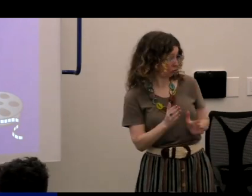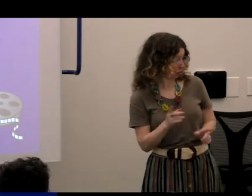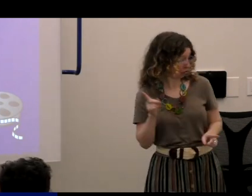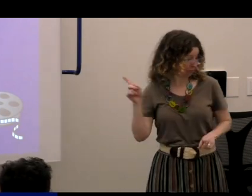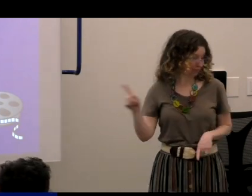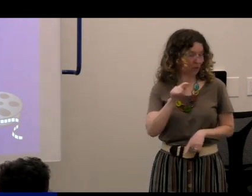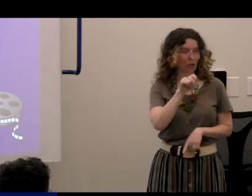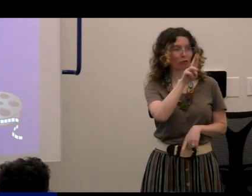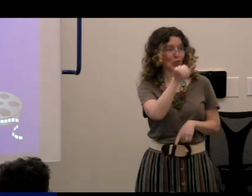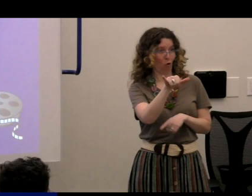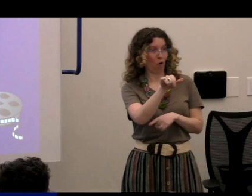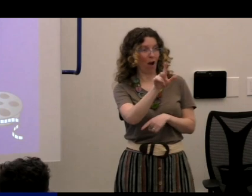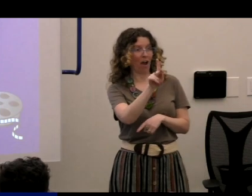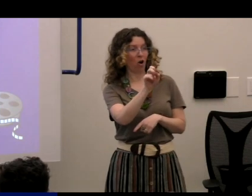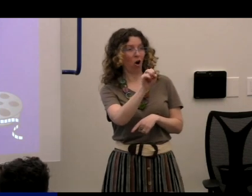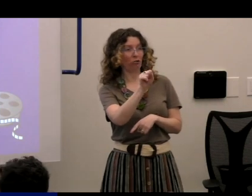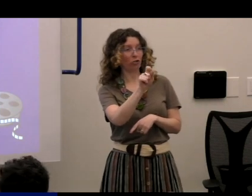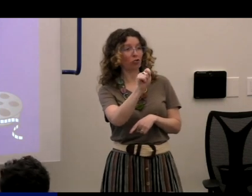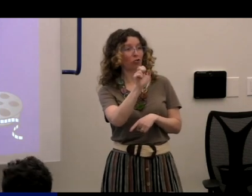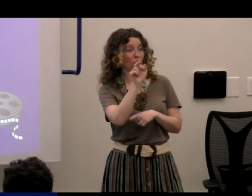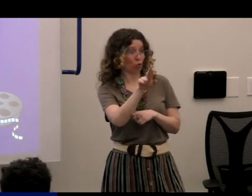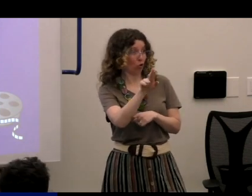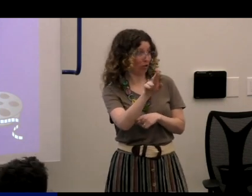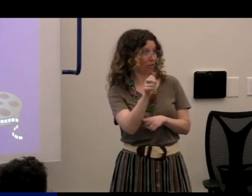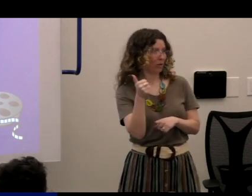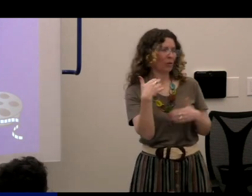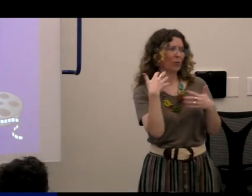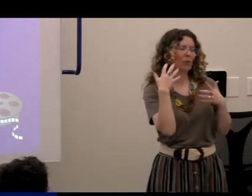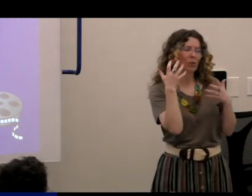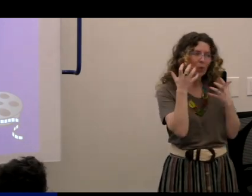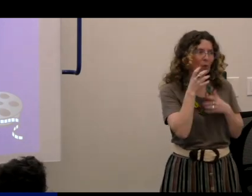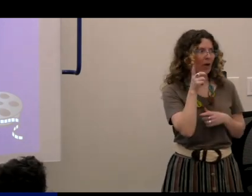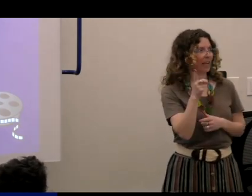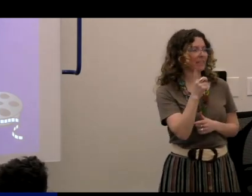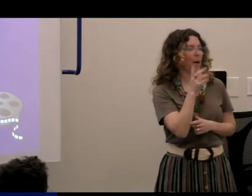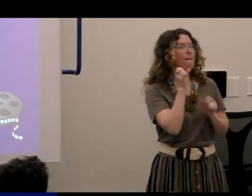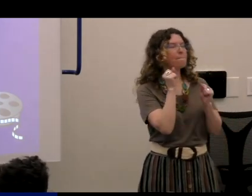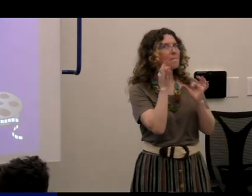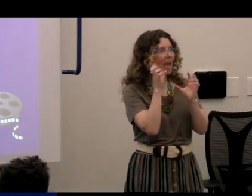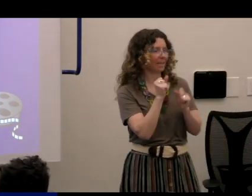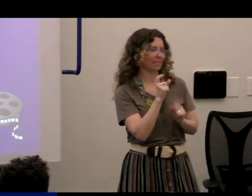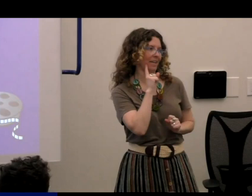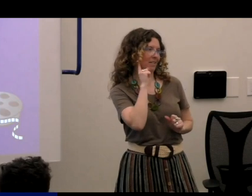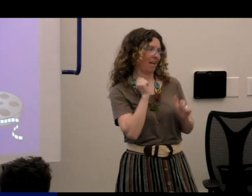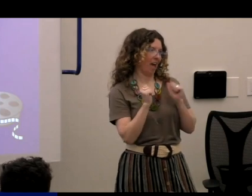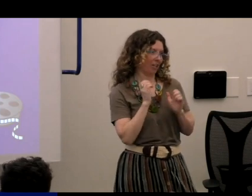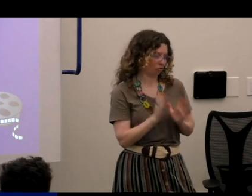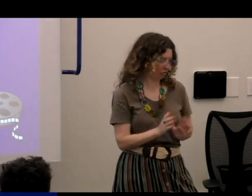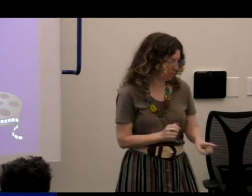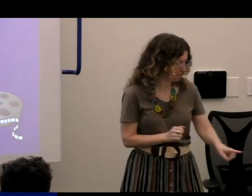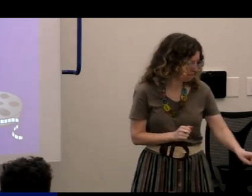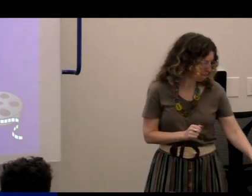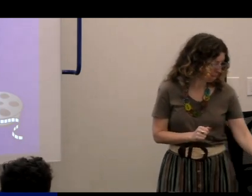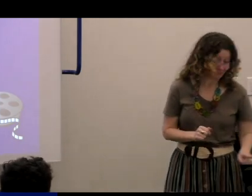The best supporting actor this year was Troy Koster, who is an amazing actor,